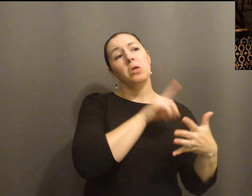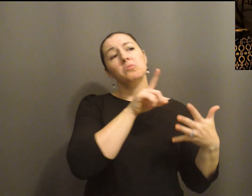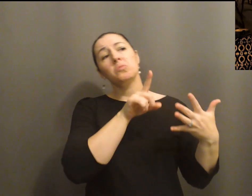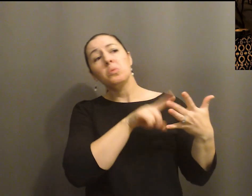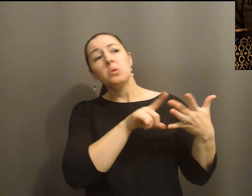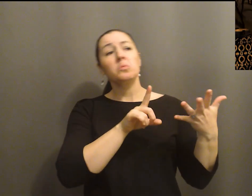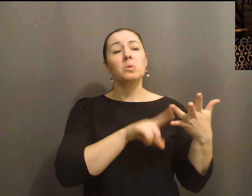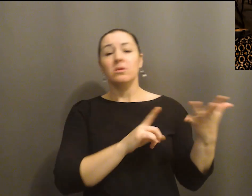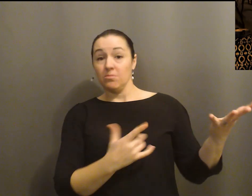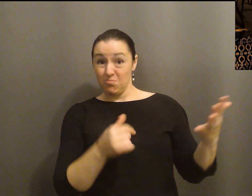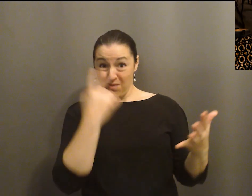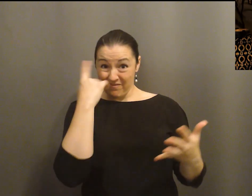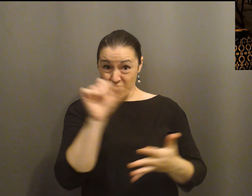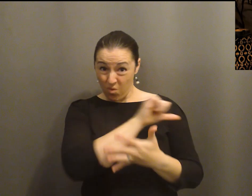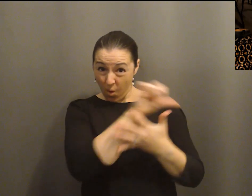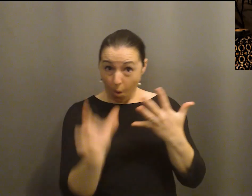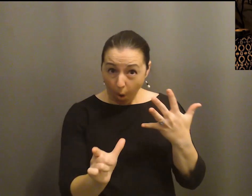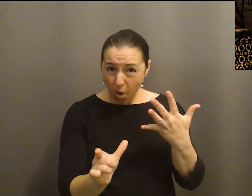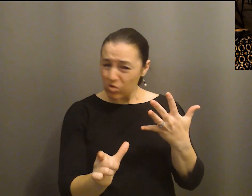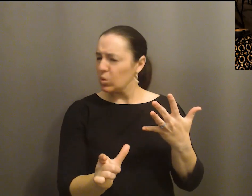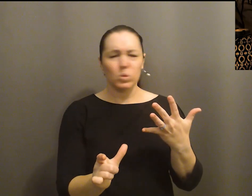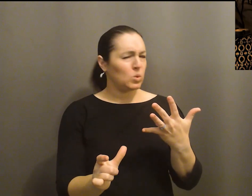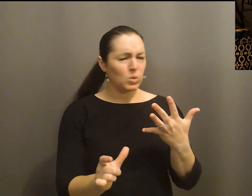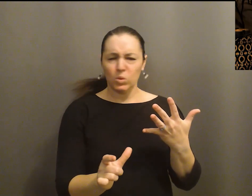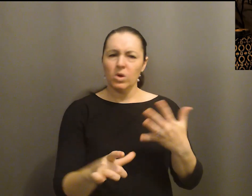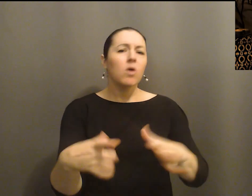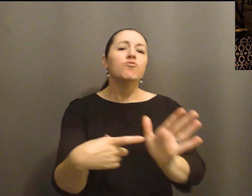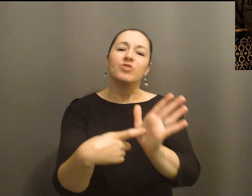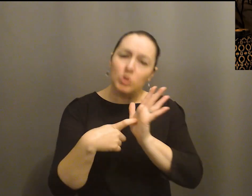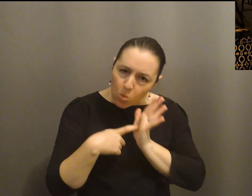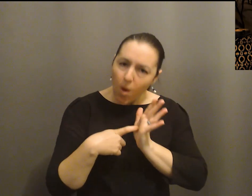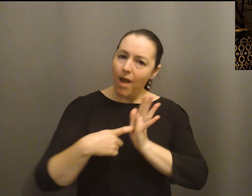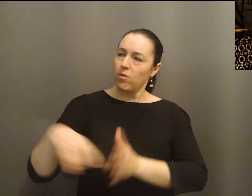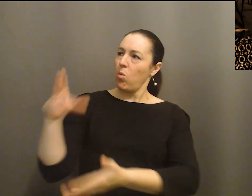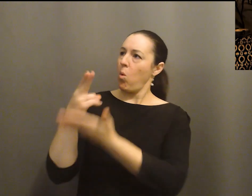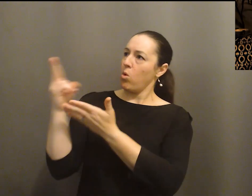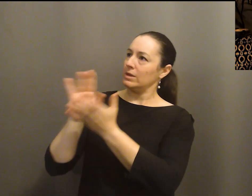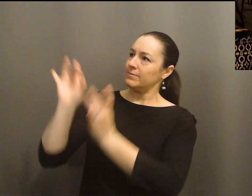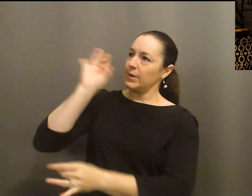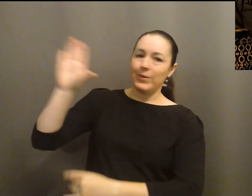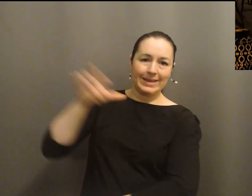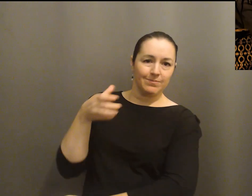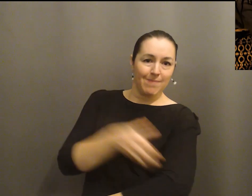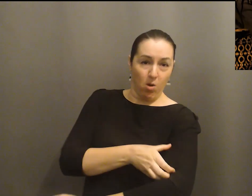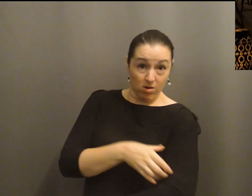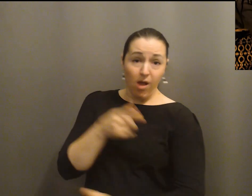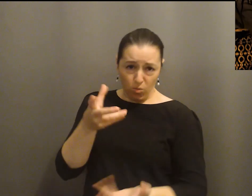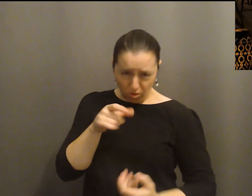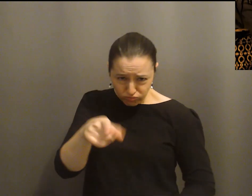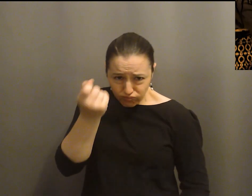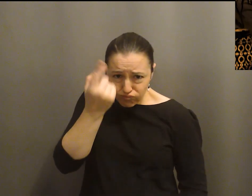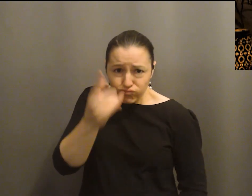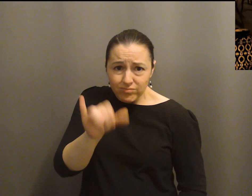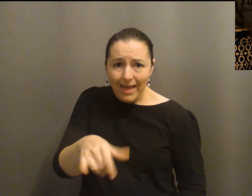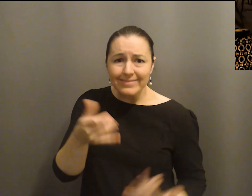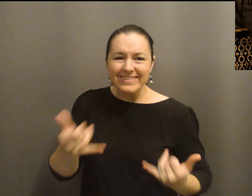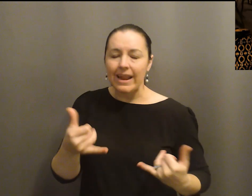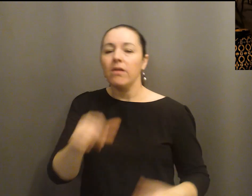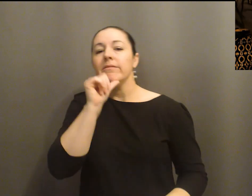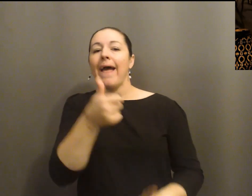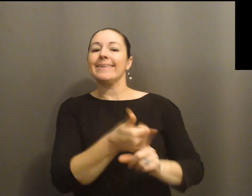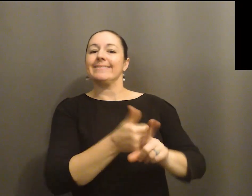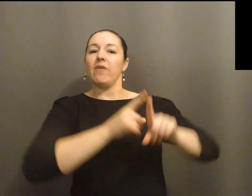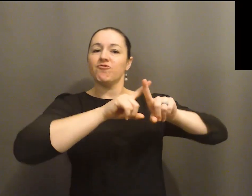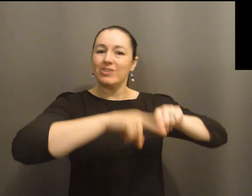But to grow In all of them Absolutely requires The Holy Spirit's power And that's what I want you to see today Not